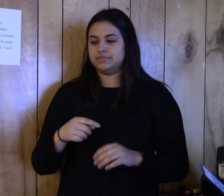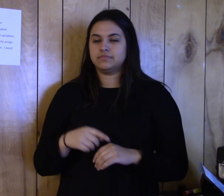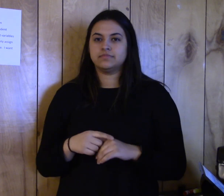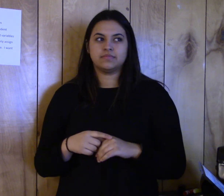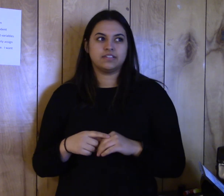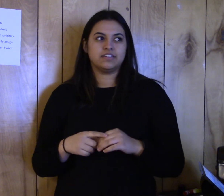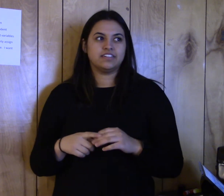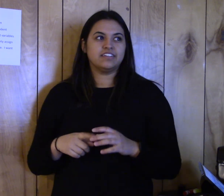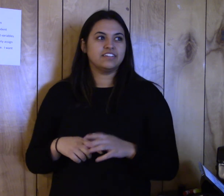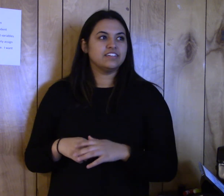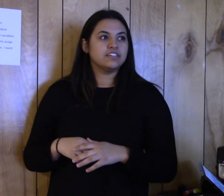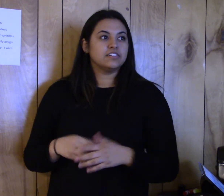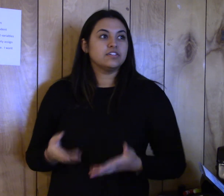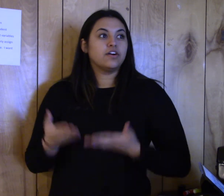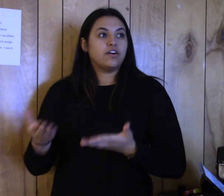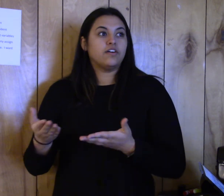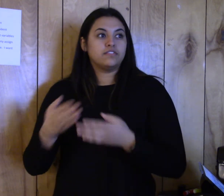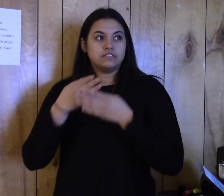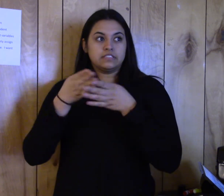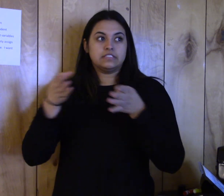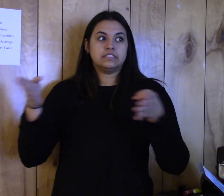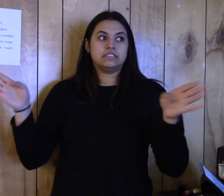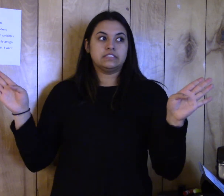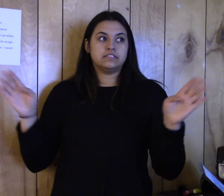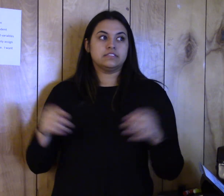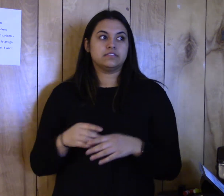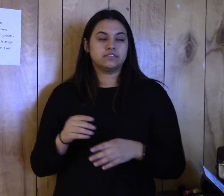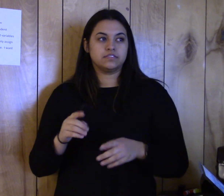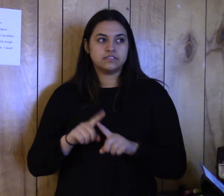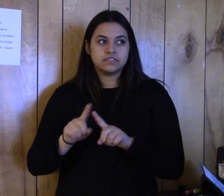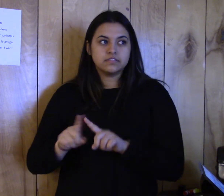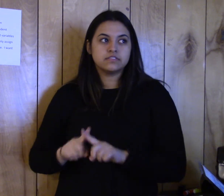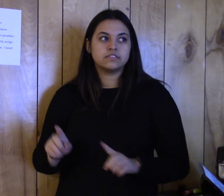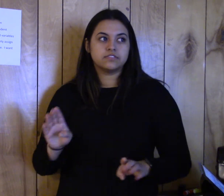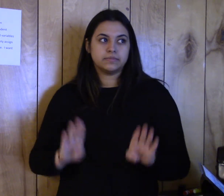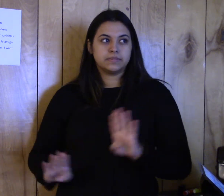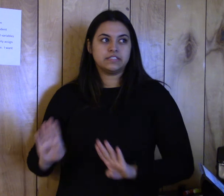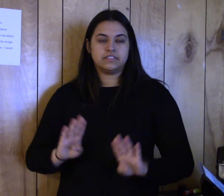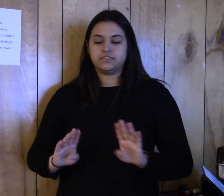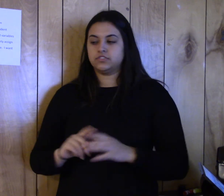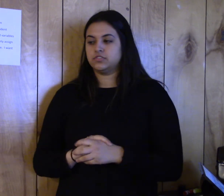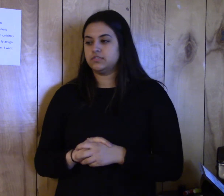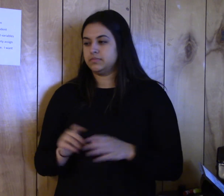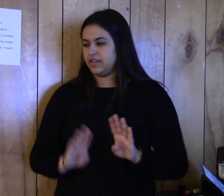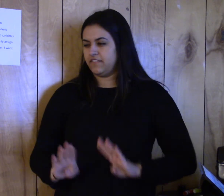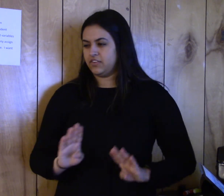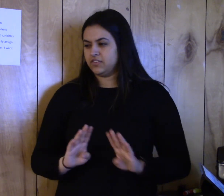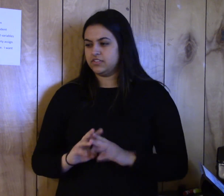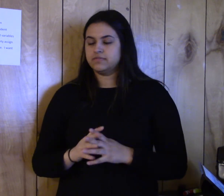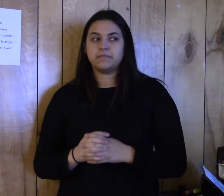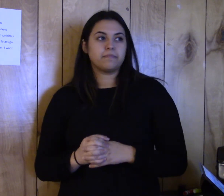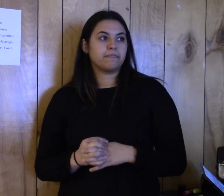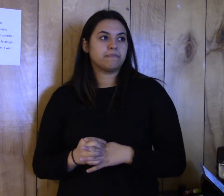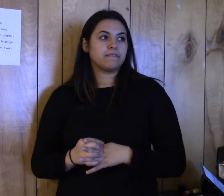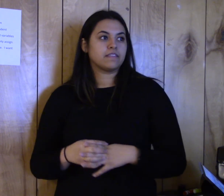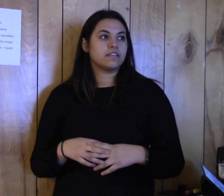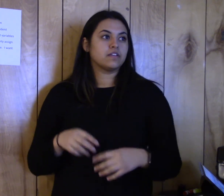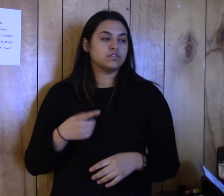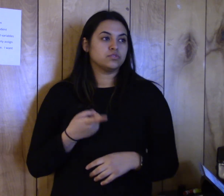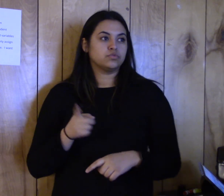I think they put that in there, and like I would have put something like that in there, is that you shouldn't get locked into doing it just exactly the way that they